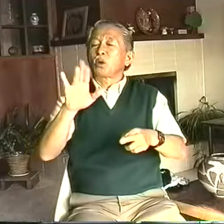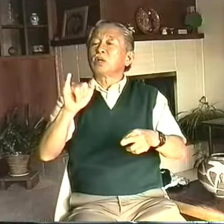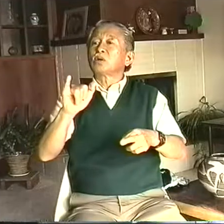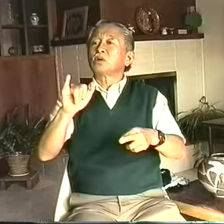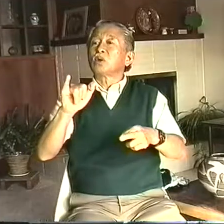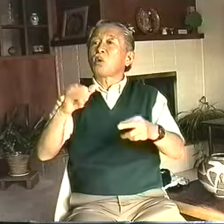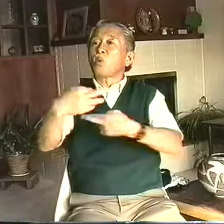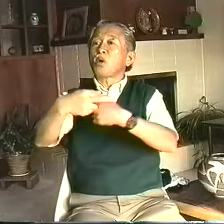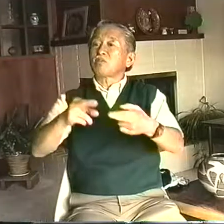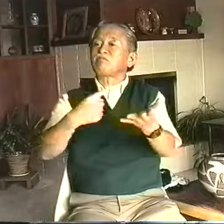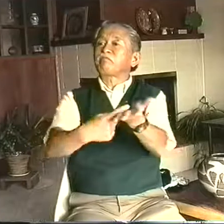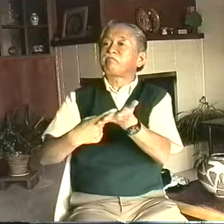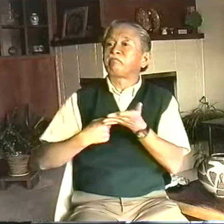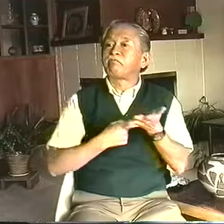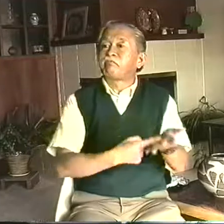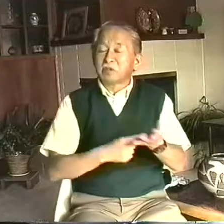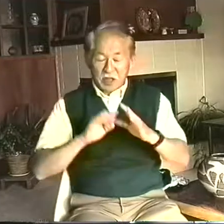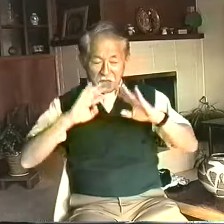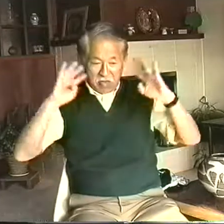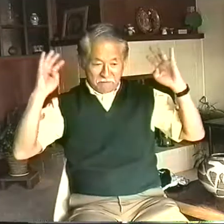potential biases, and those who had biases